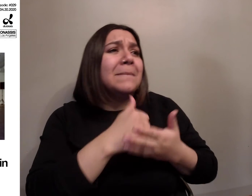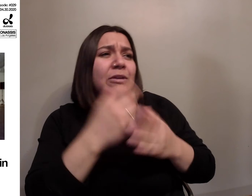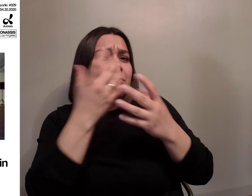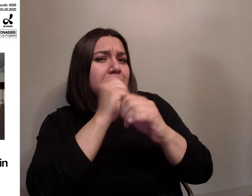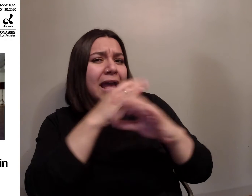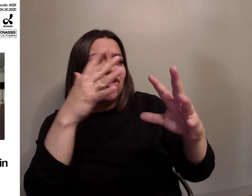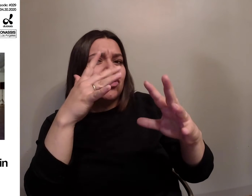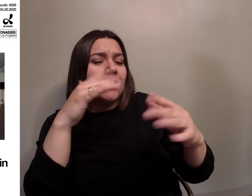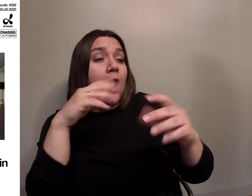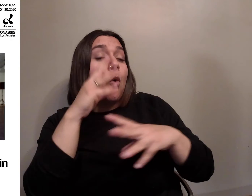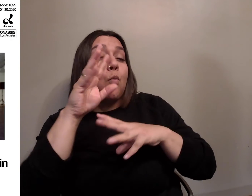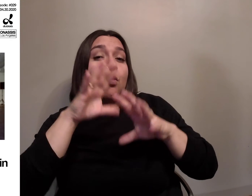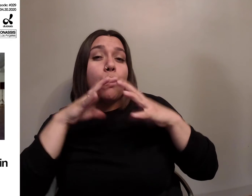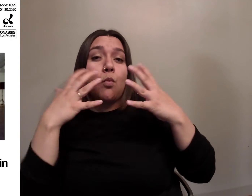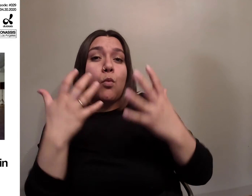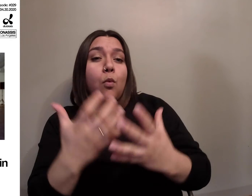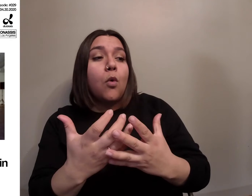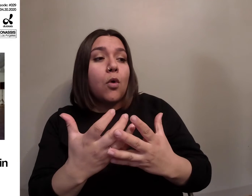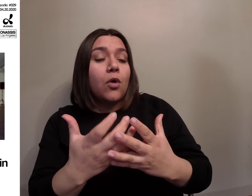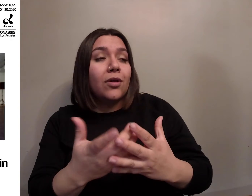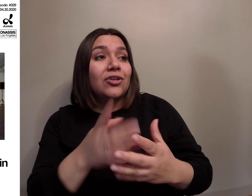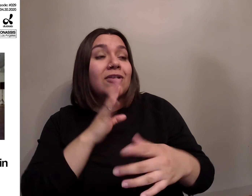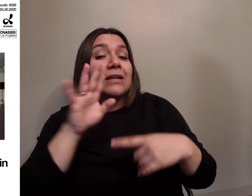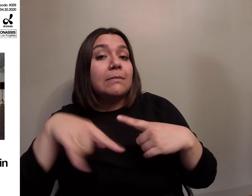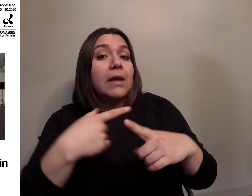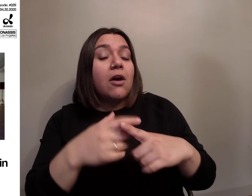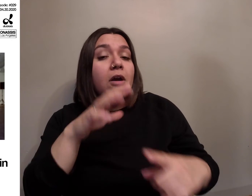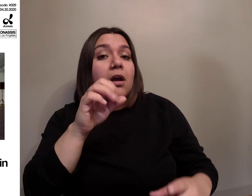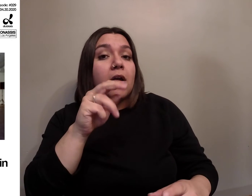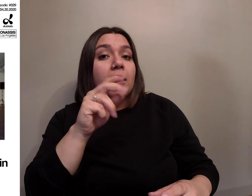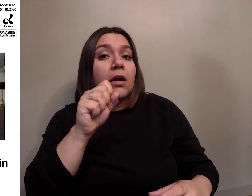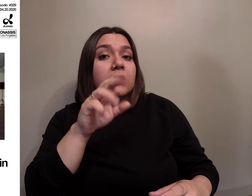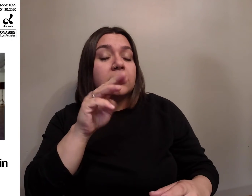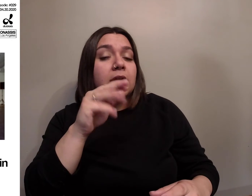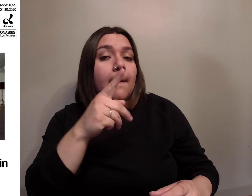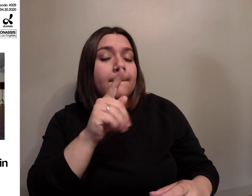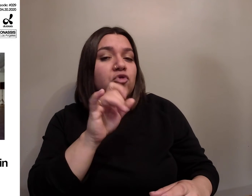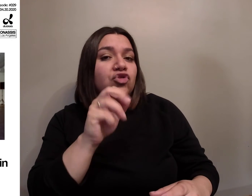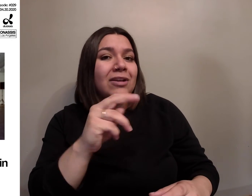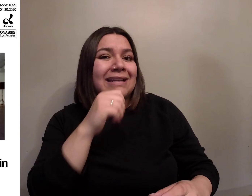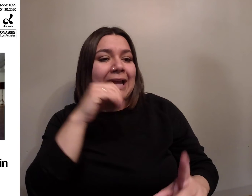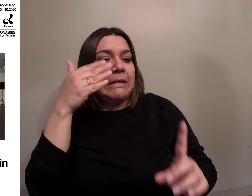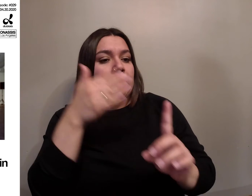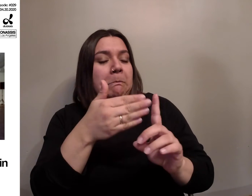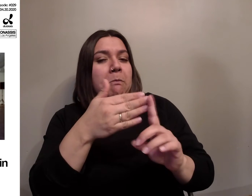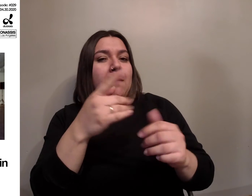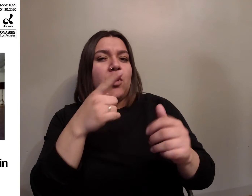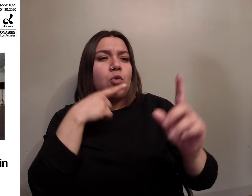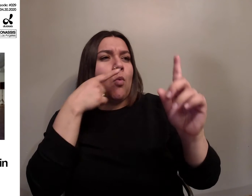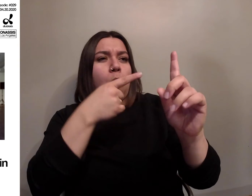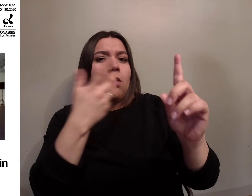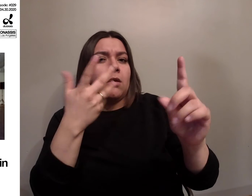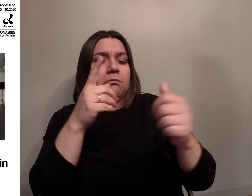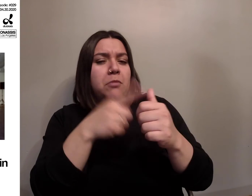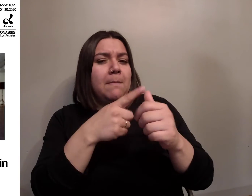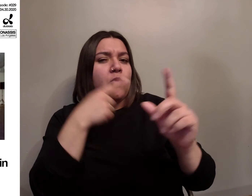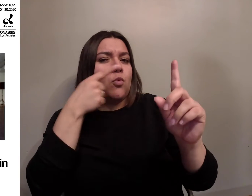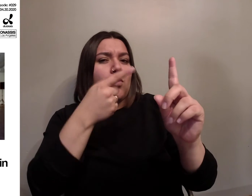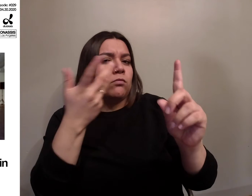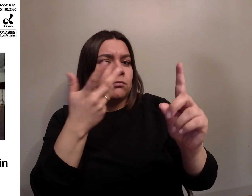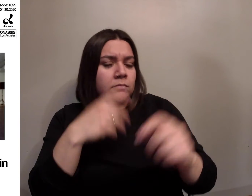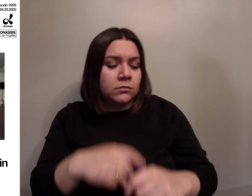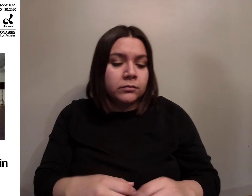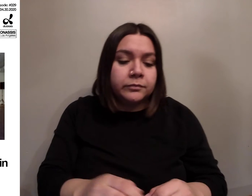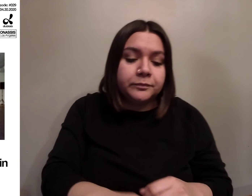Right. I mean, I feel like I experience those types of spaces all the time, actually, particularly at Naval